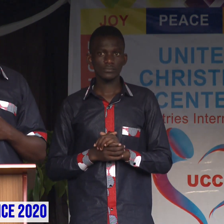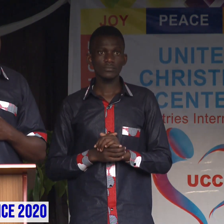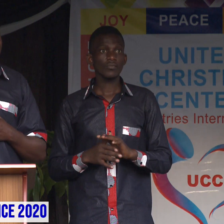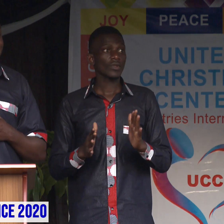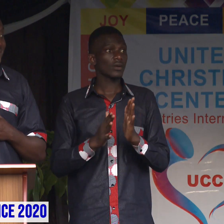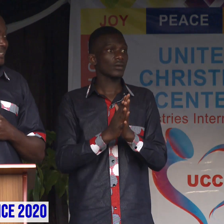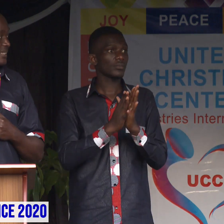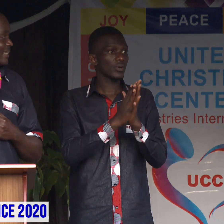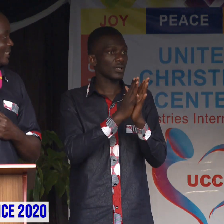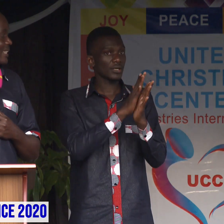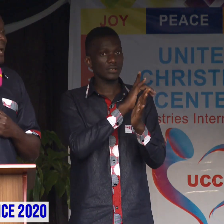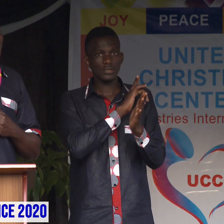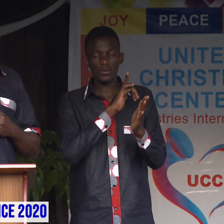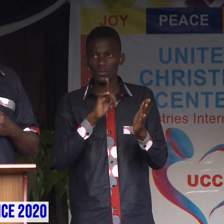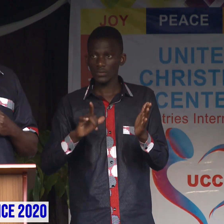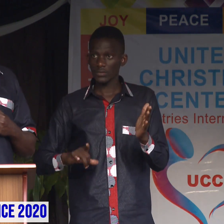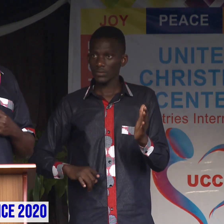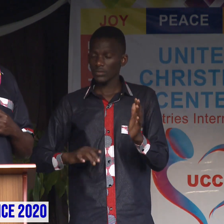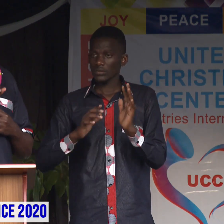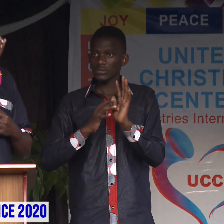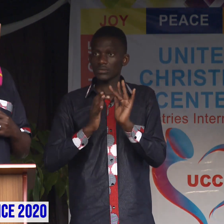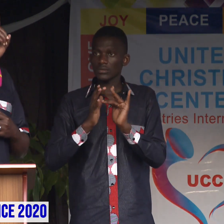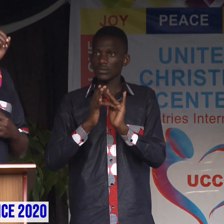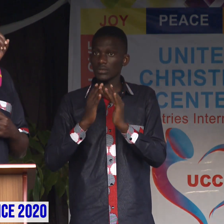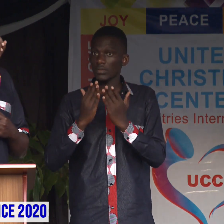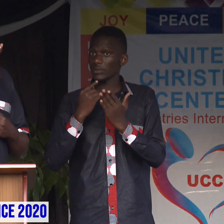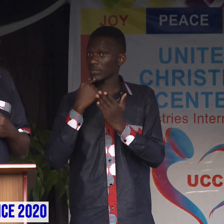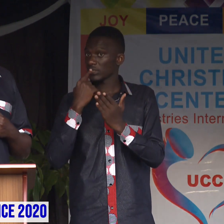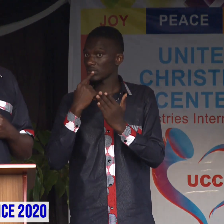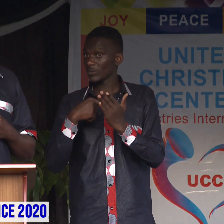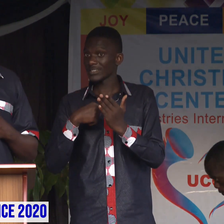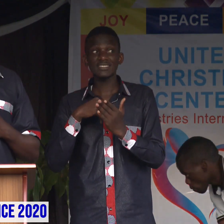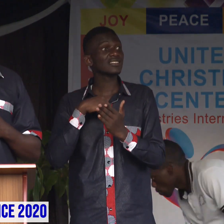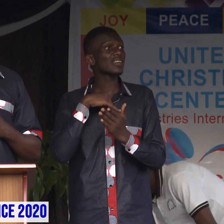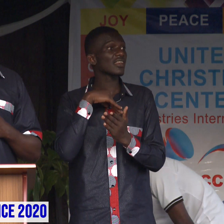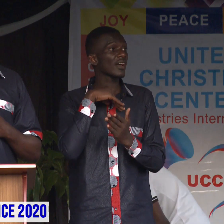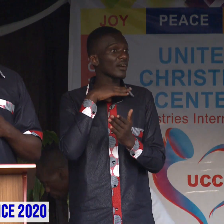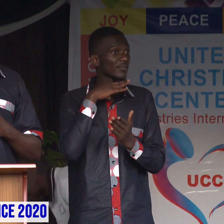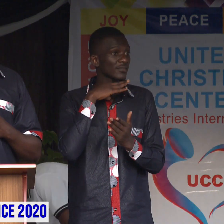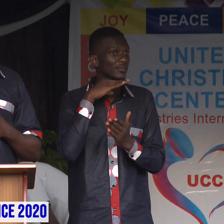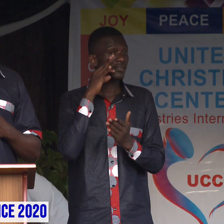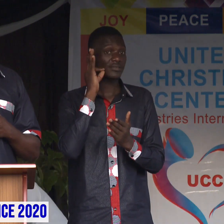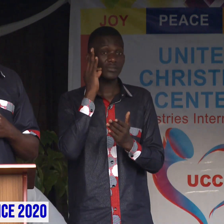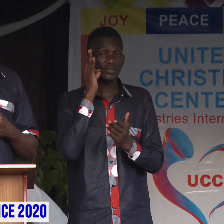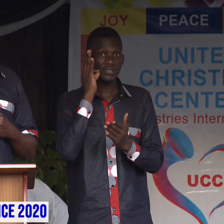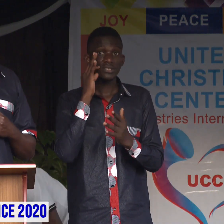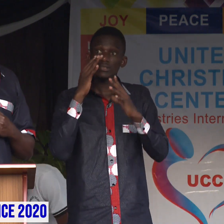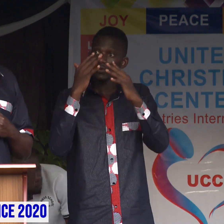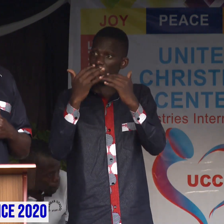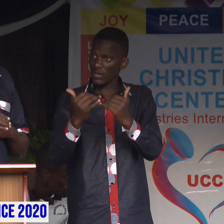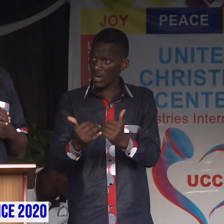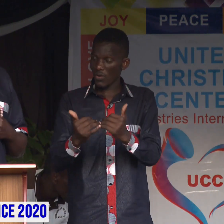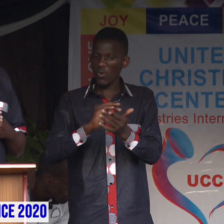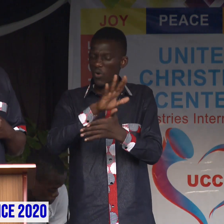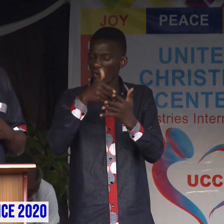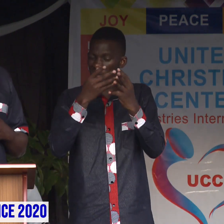Yes, yebaziwe. Praise be to Jesus. Bible yegamba chibala. The Bible calls it a fruit. Nakugambye tikati kitegeza buli